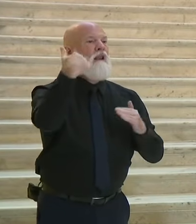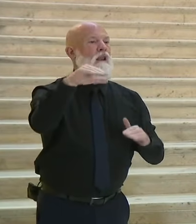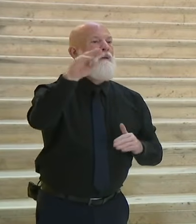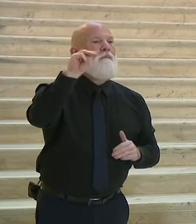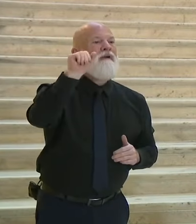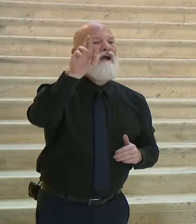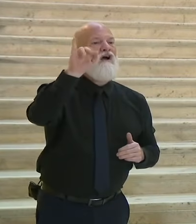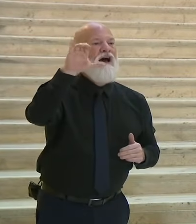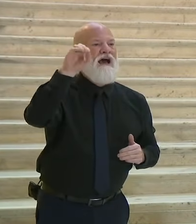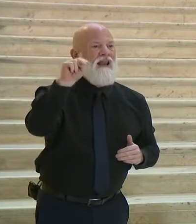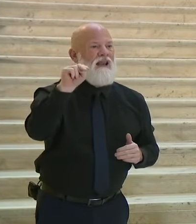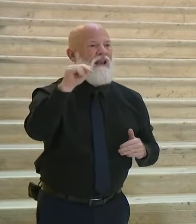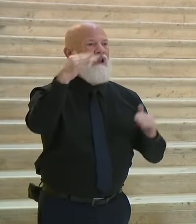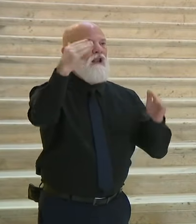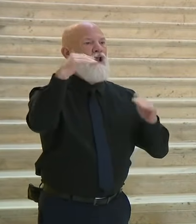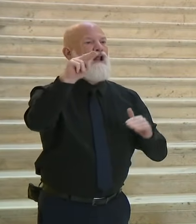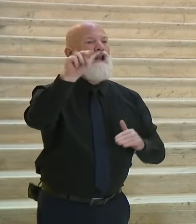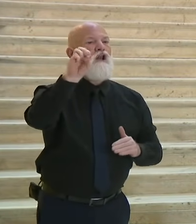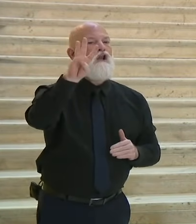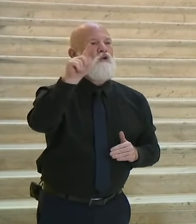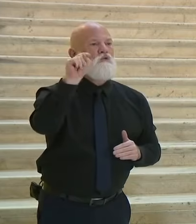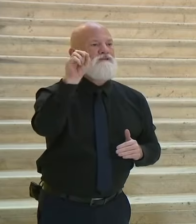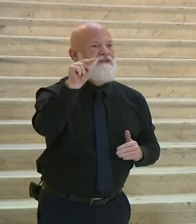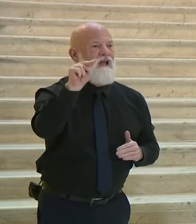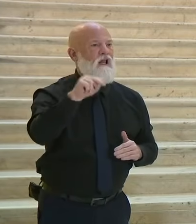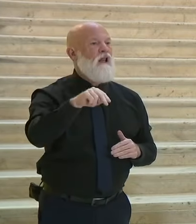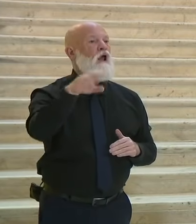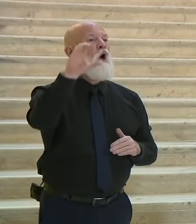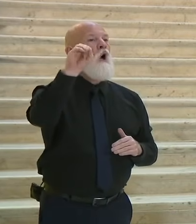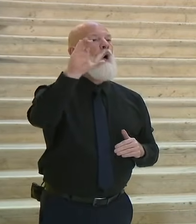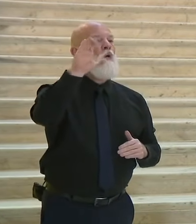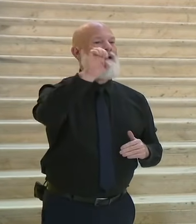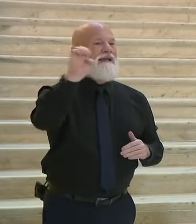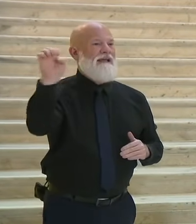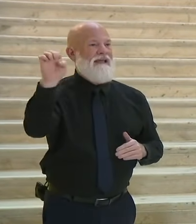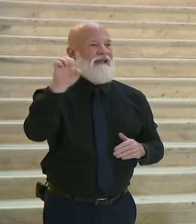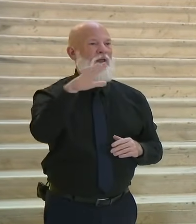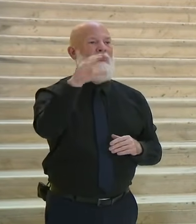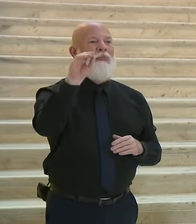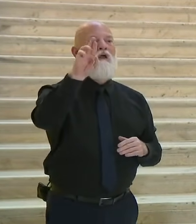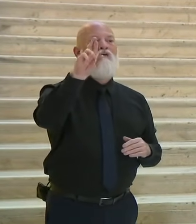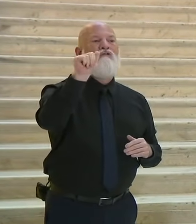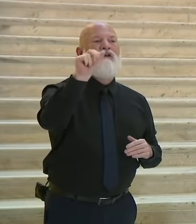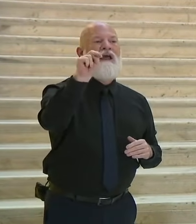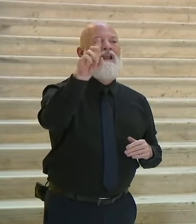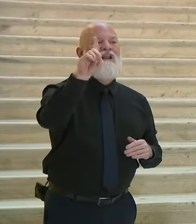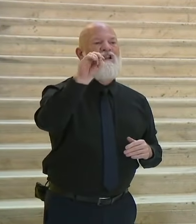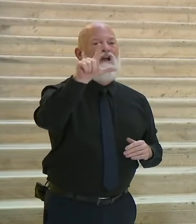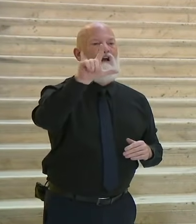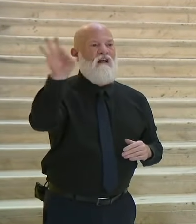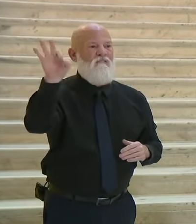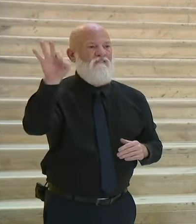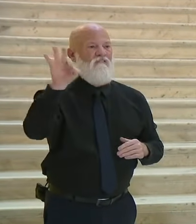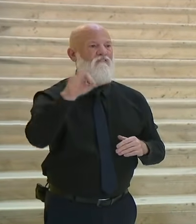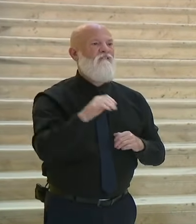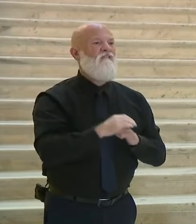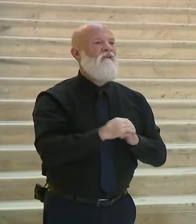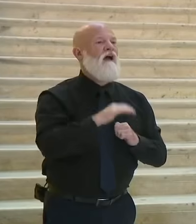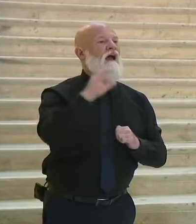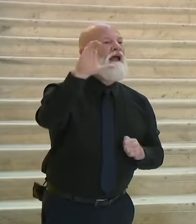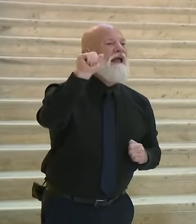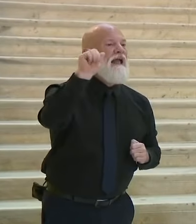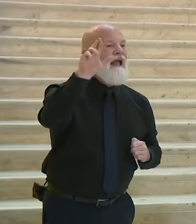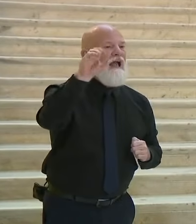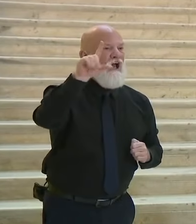Newton, Oconee, Oglethorpe, Pulaski, Quitman, Randolph, Seminole, Taylor, Telfel, Terrell,